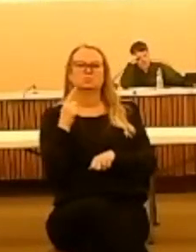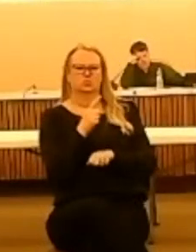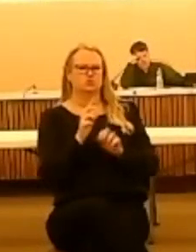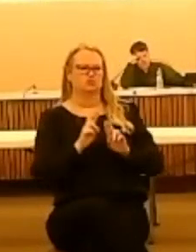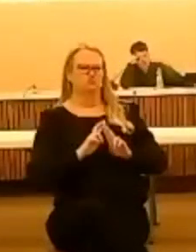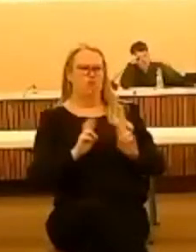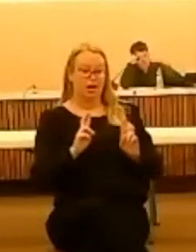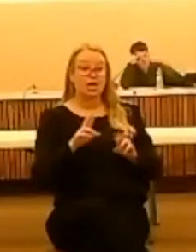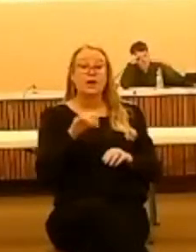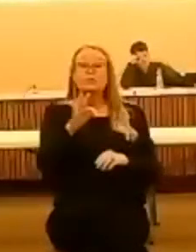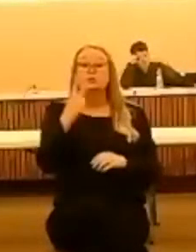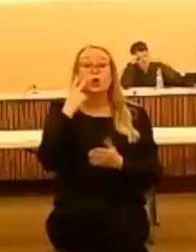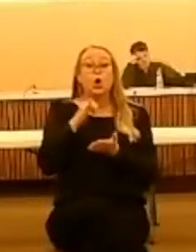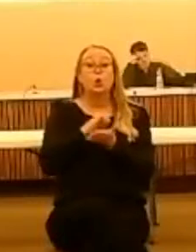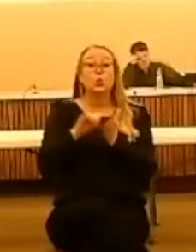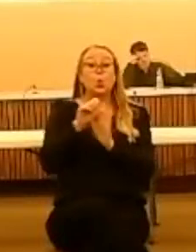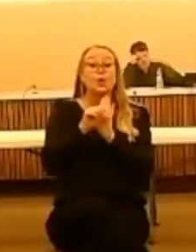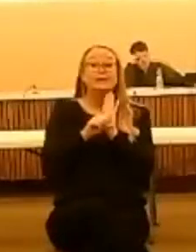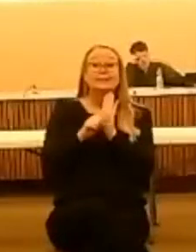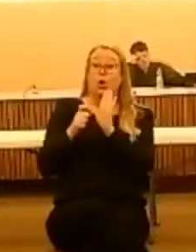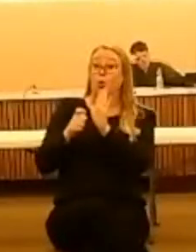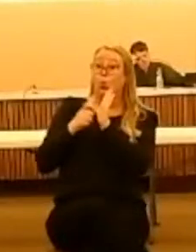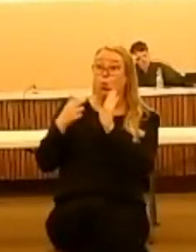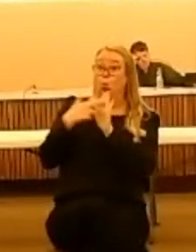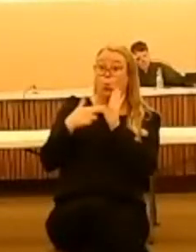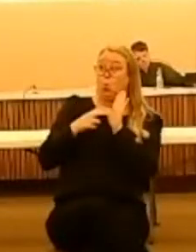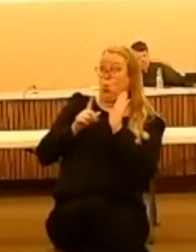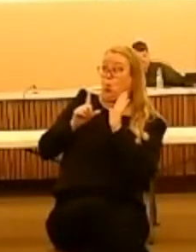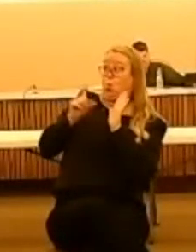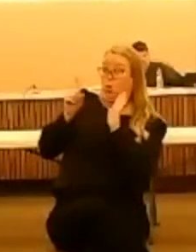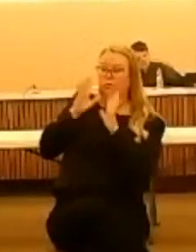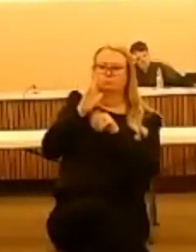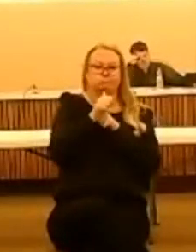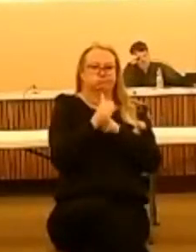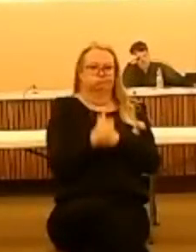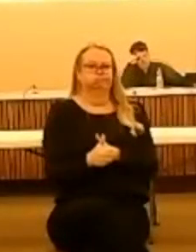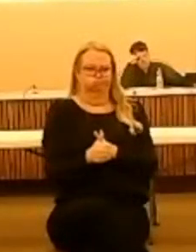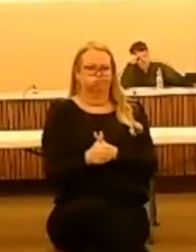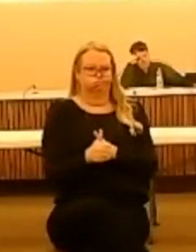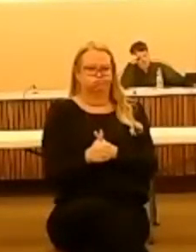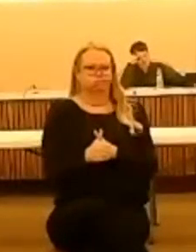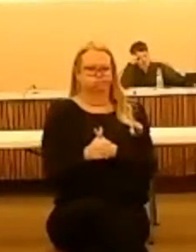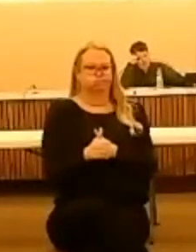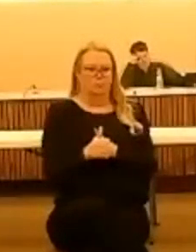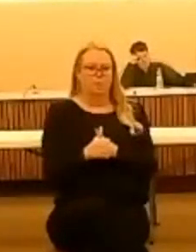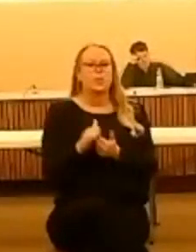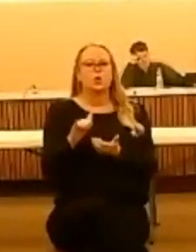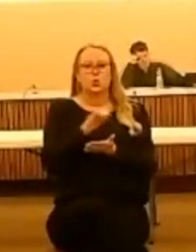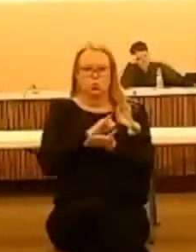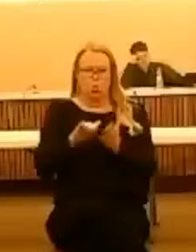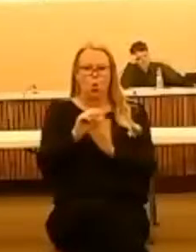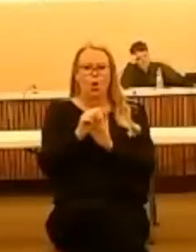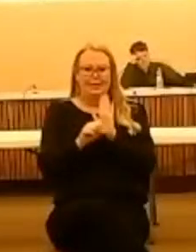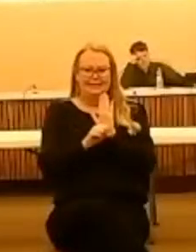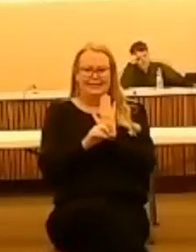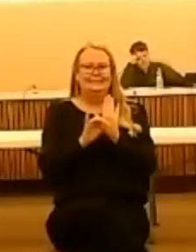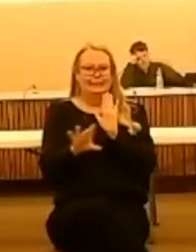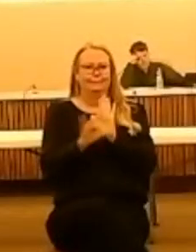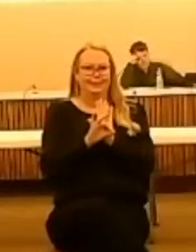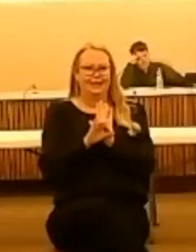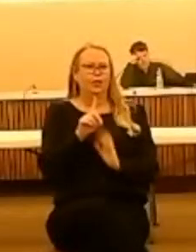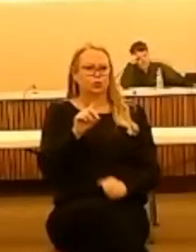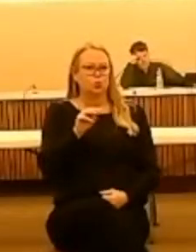seen, New York State is going to be setting up a point of dispensing facility at the Dome